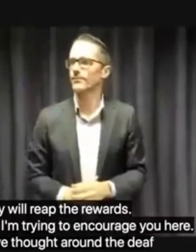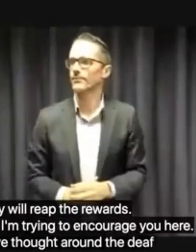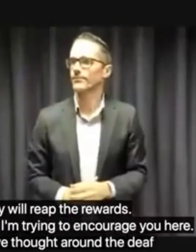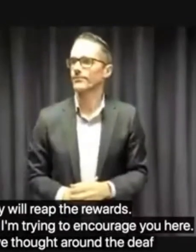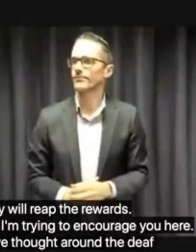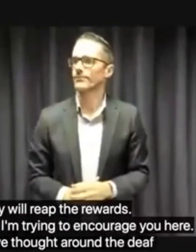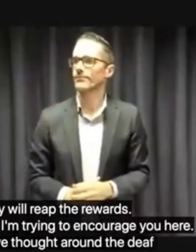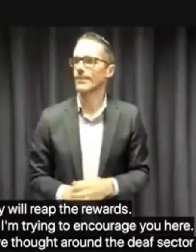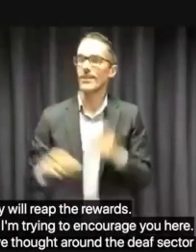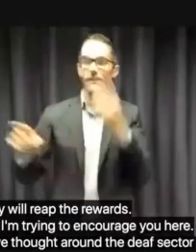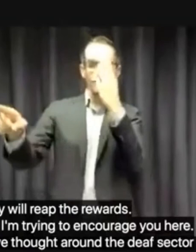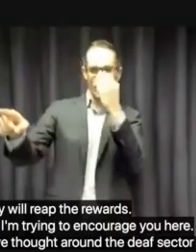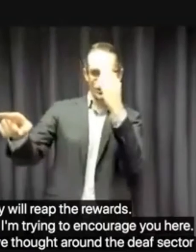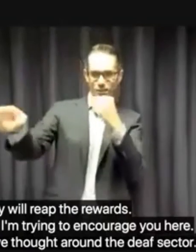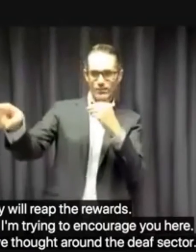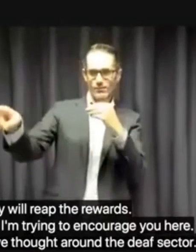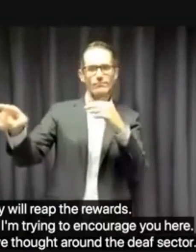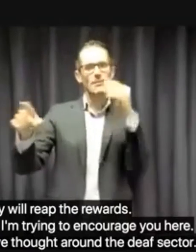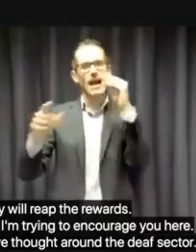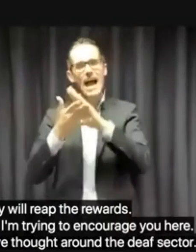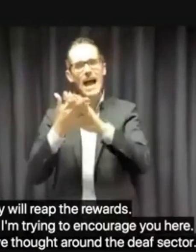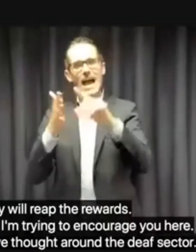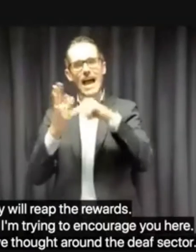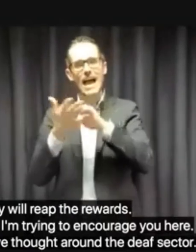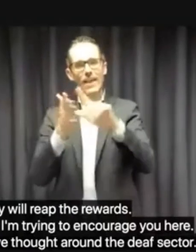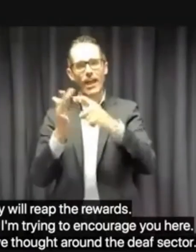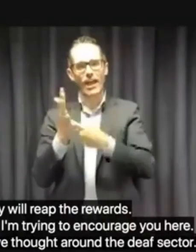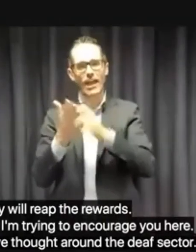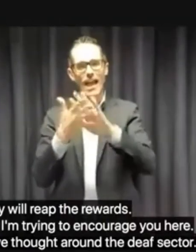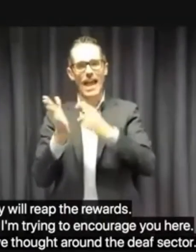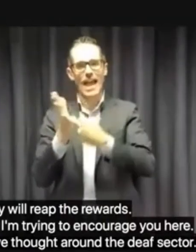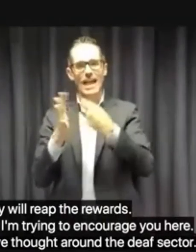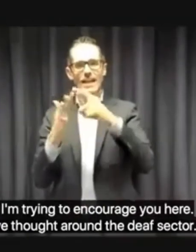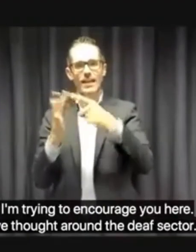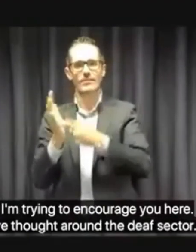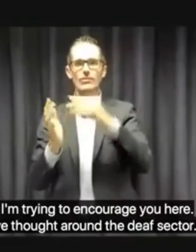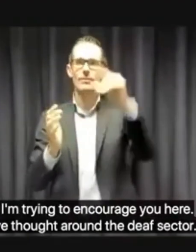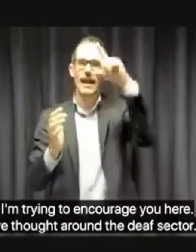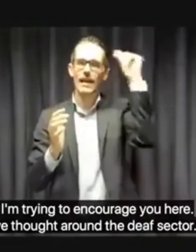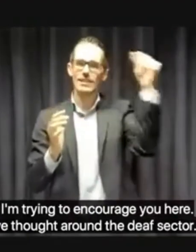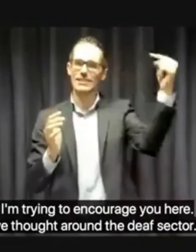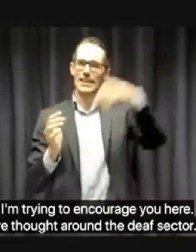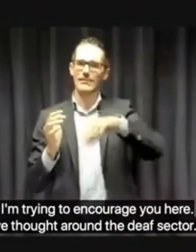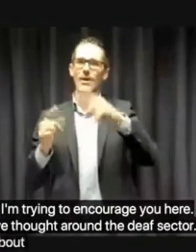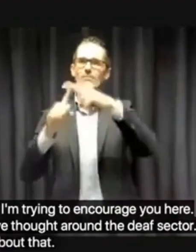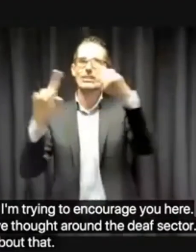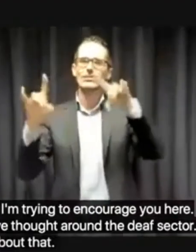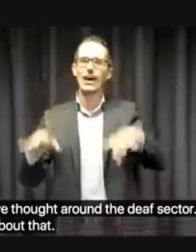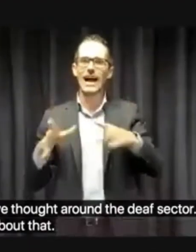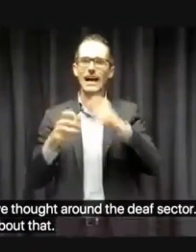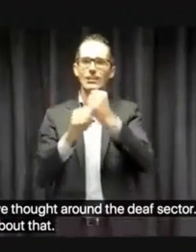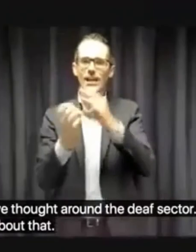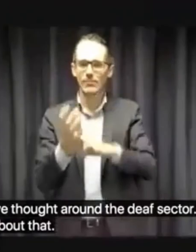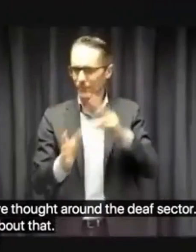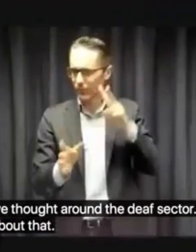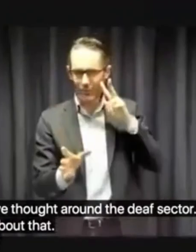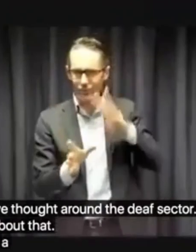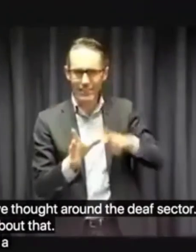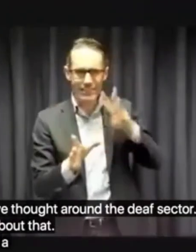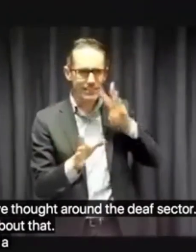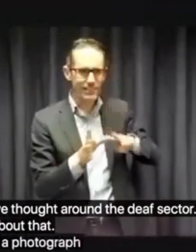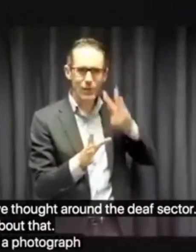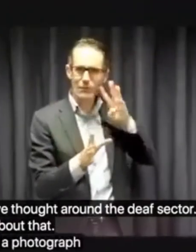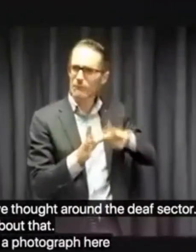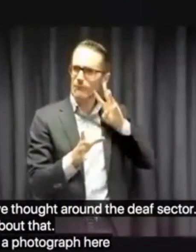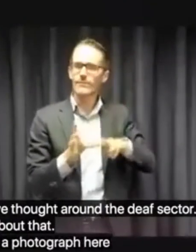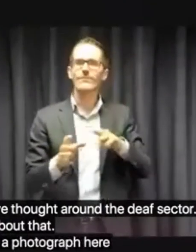business. Think about that. There's a photograph here from Heather Harker from Gallaudet University who came up to the AGM